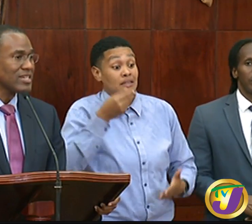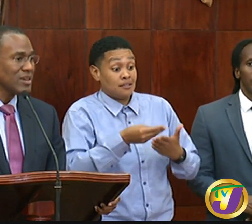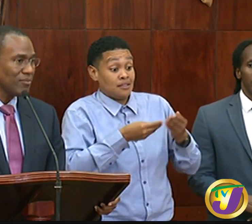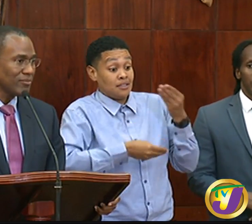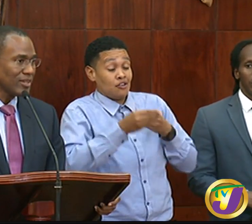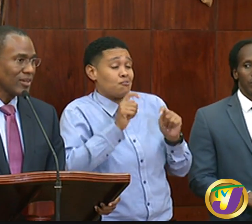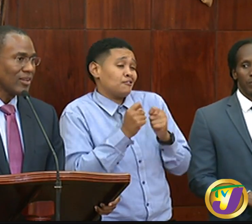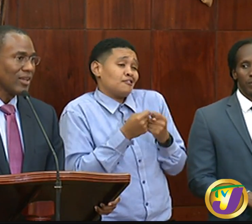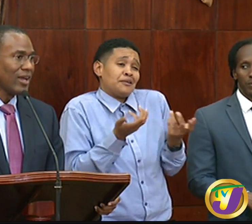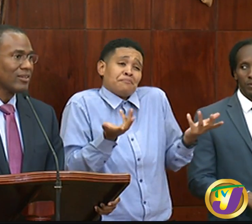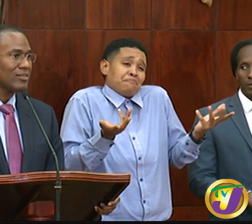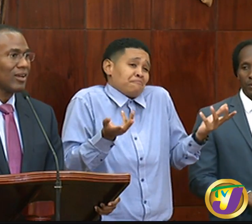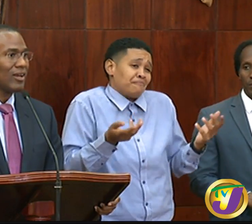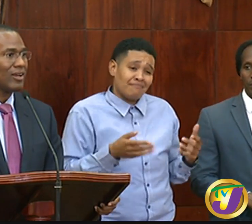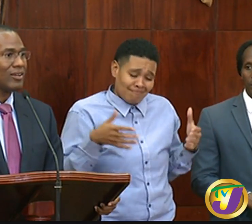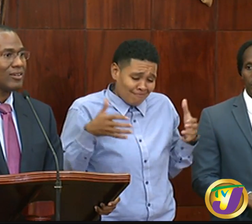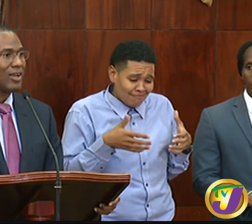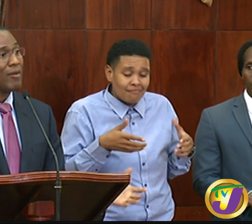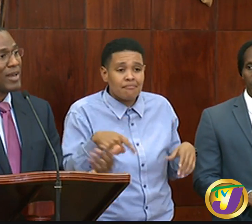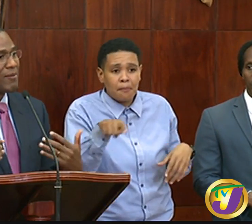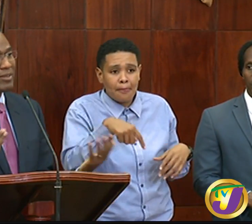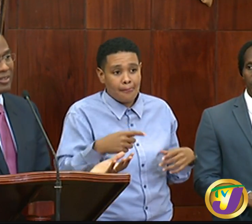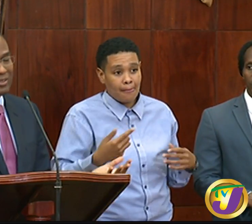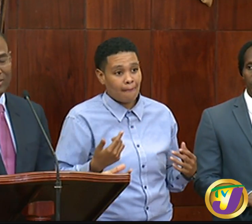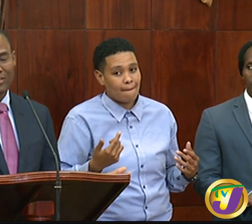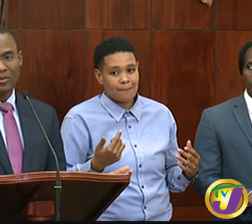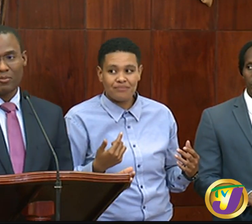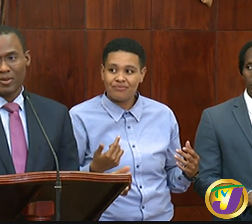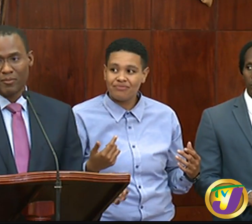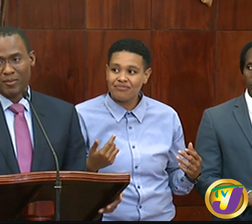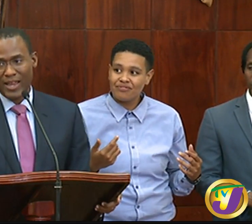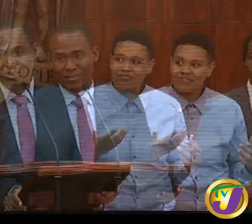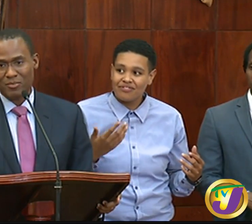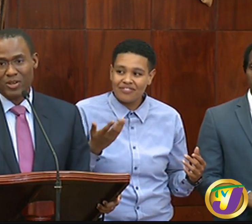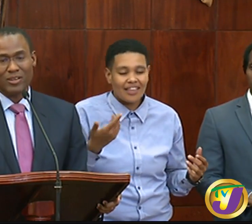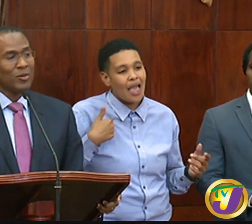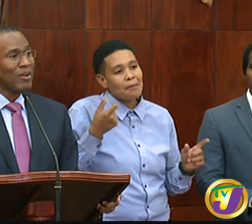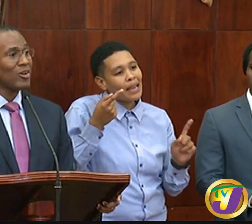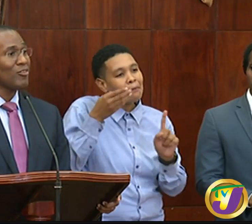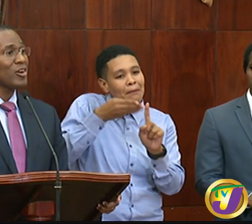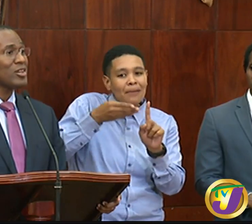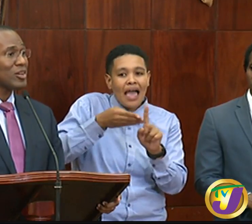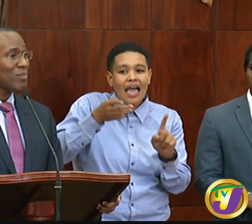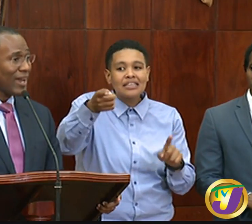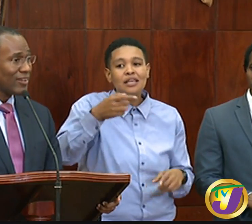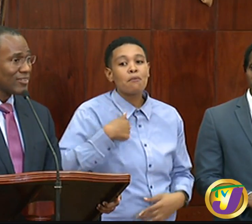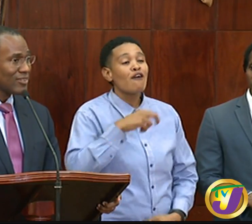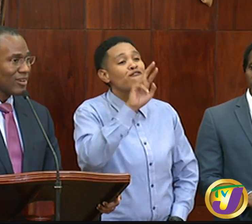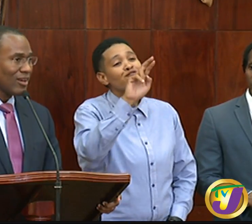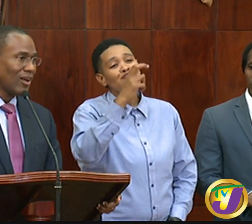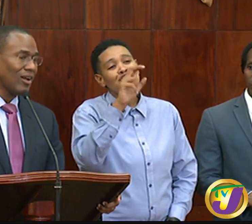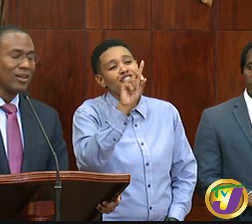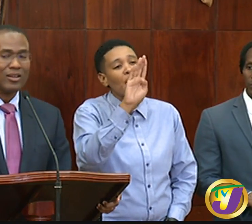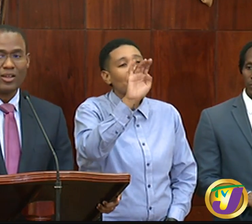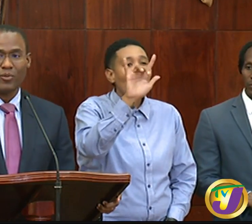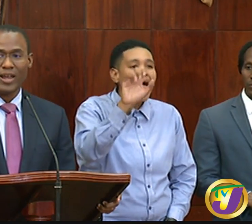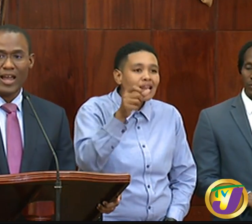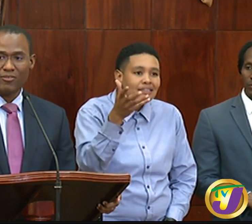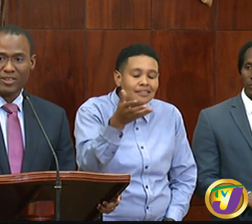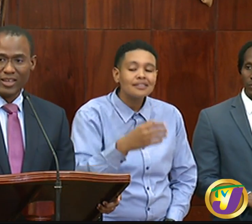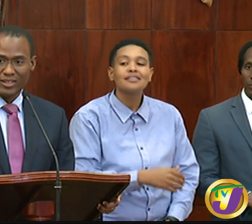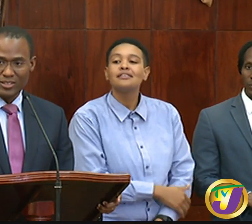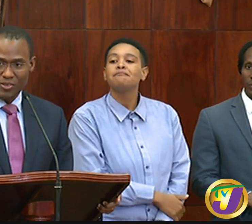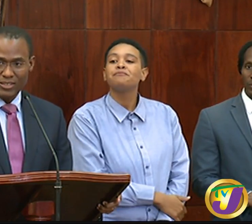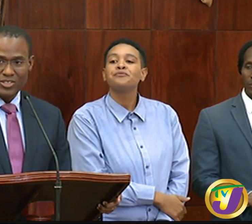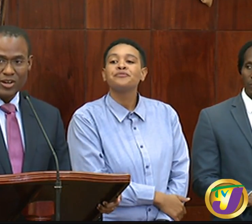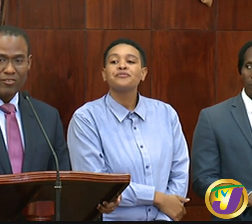economics team that, I'm a little biased, but we have Governor Richard Biles. We